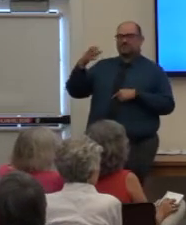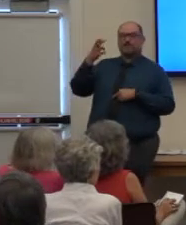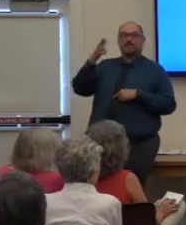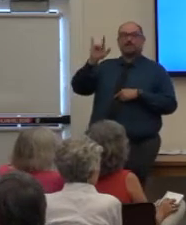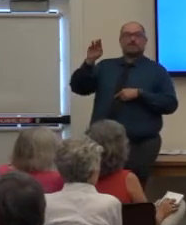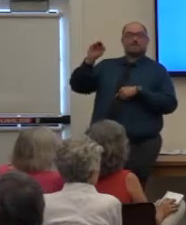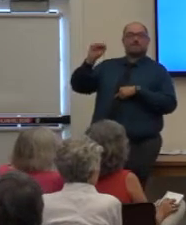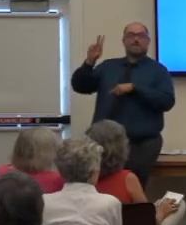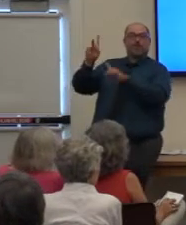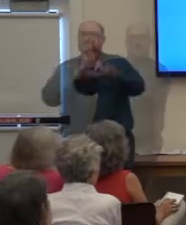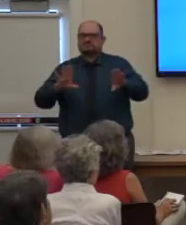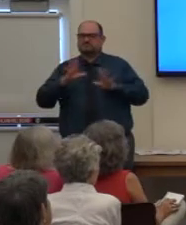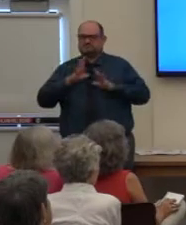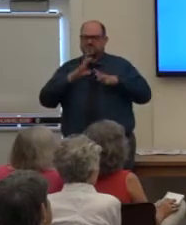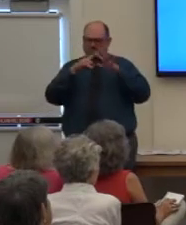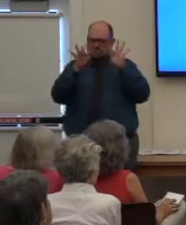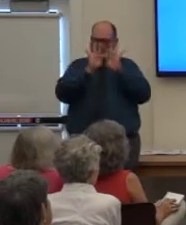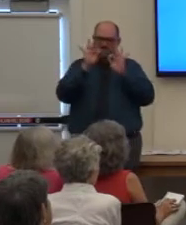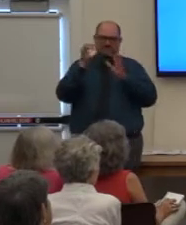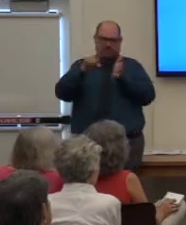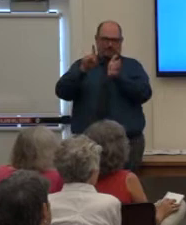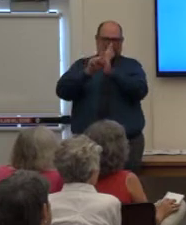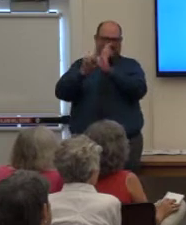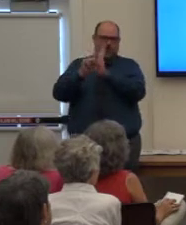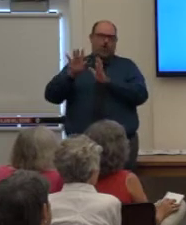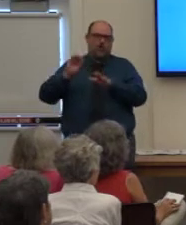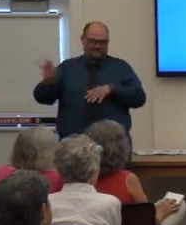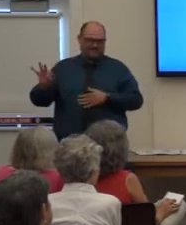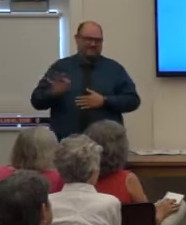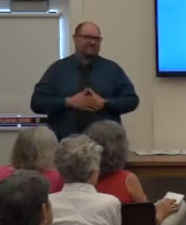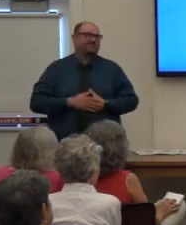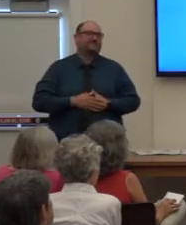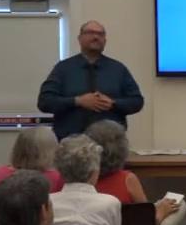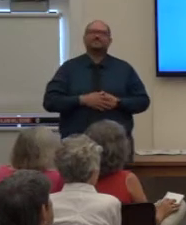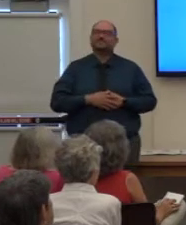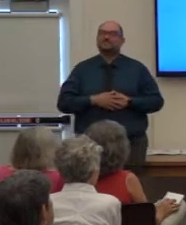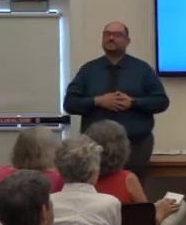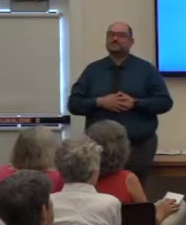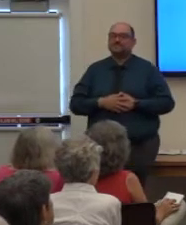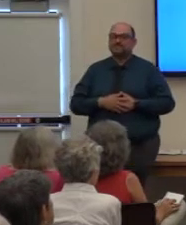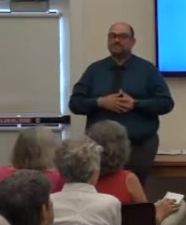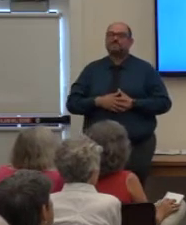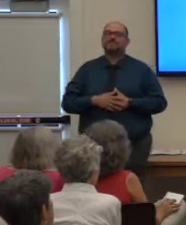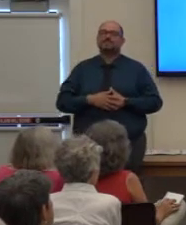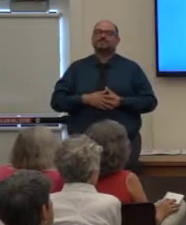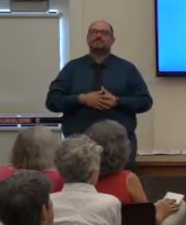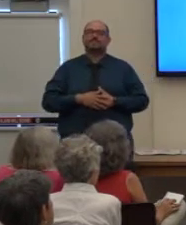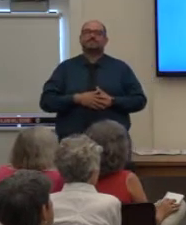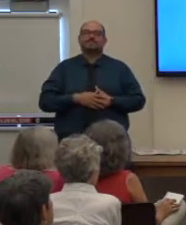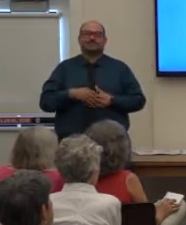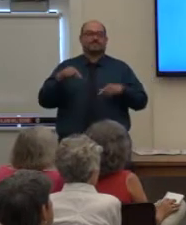the Friends of the Library. The topic is really special, near and dear to our heart here at the library.